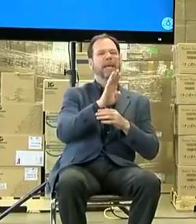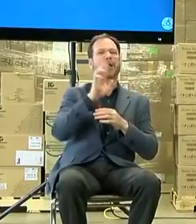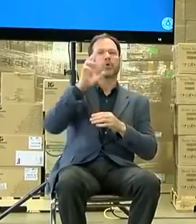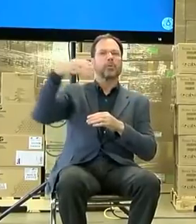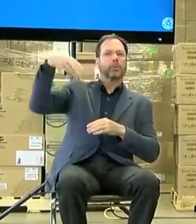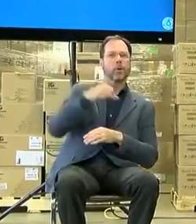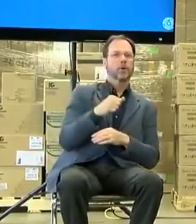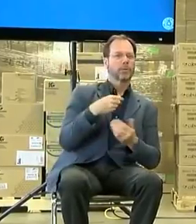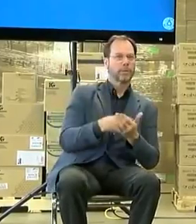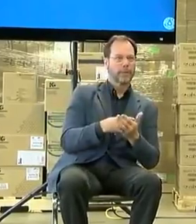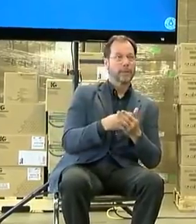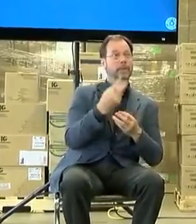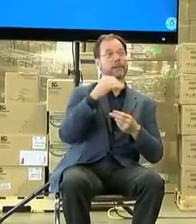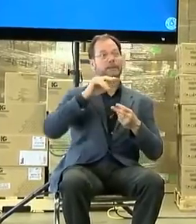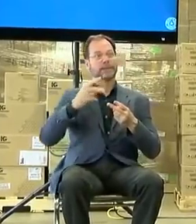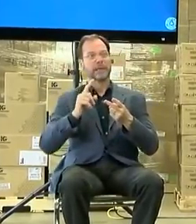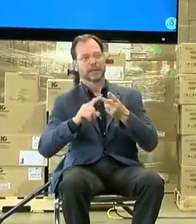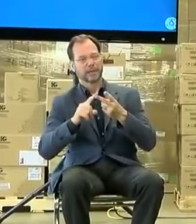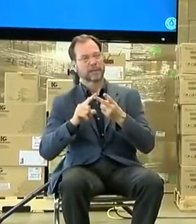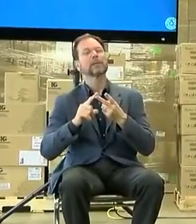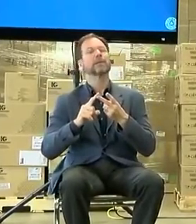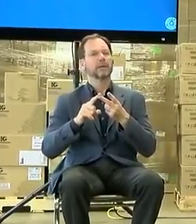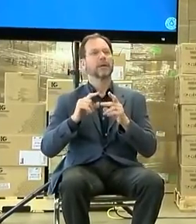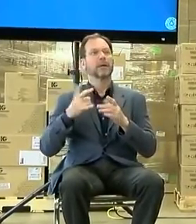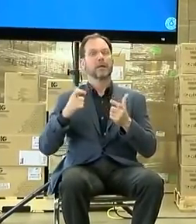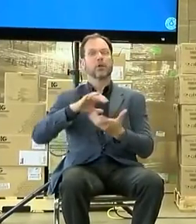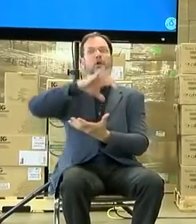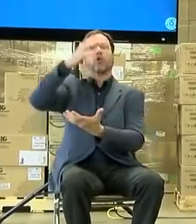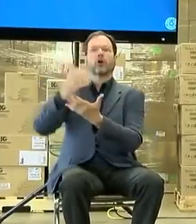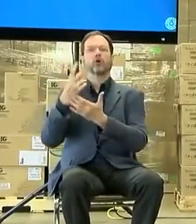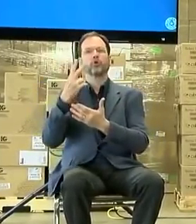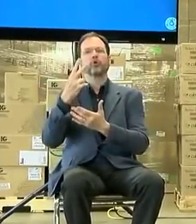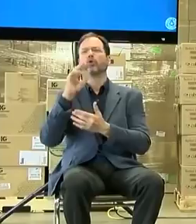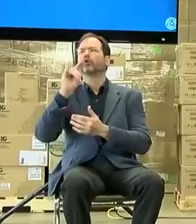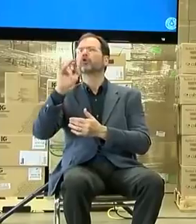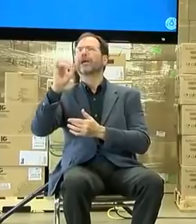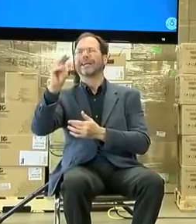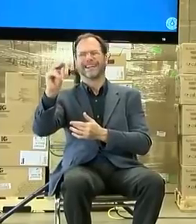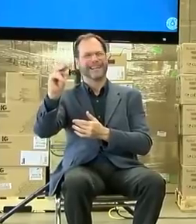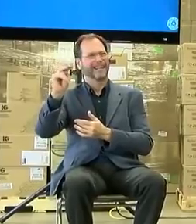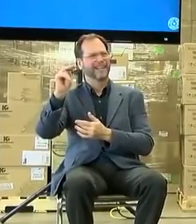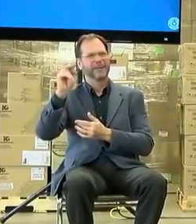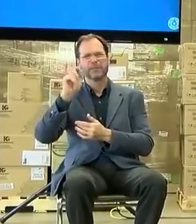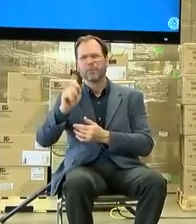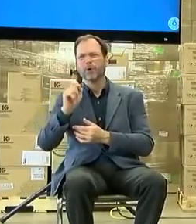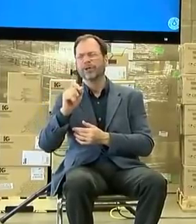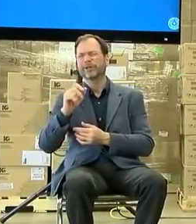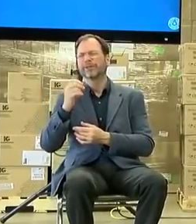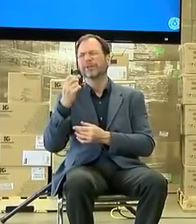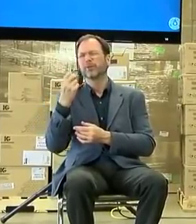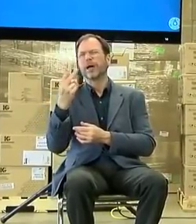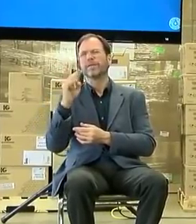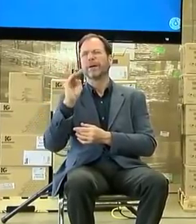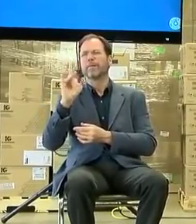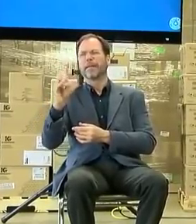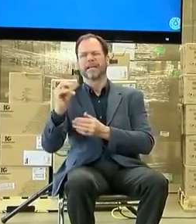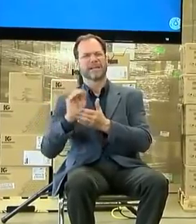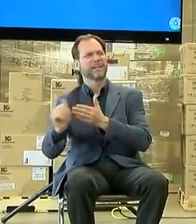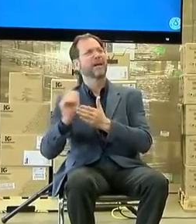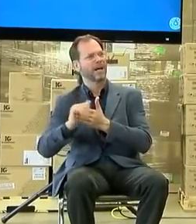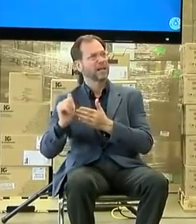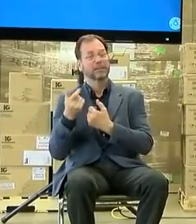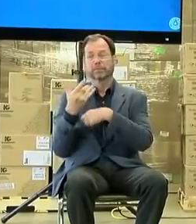reimbursement. But the second is the larger pot of money. $2 trillion and $12 billion has